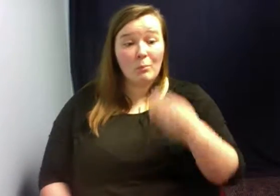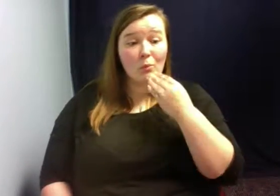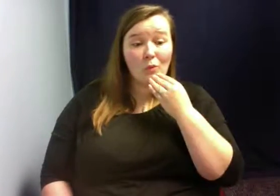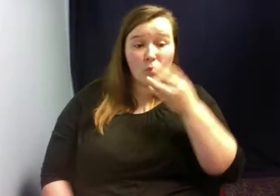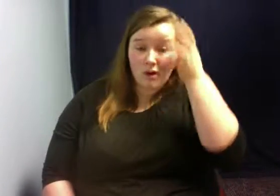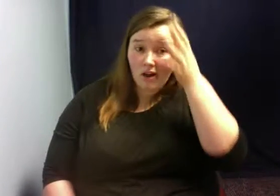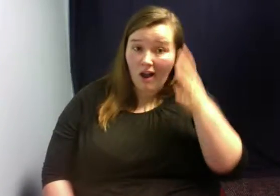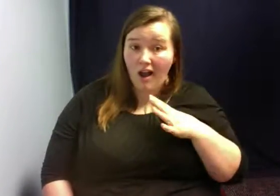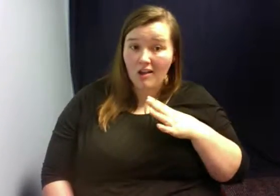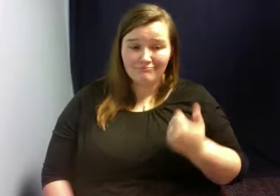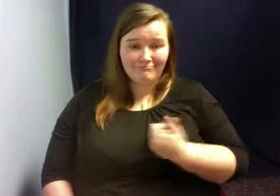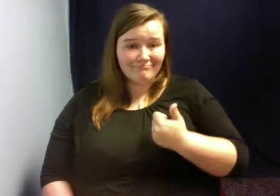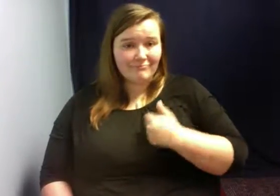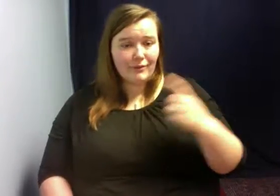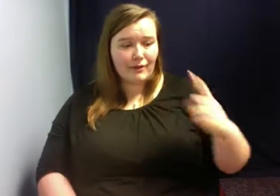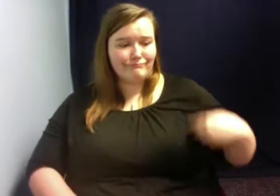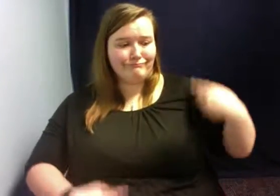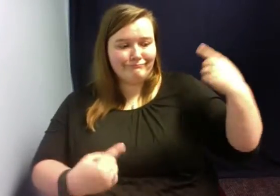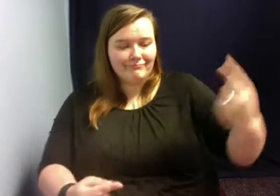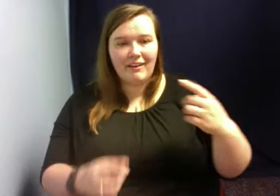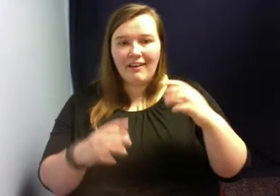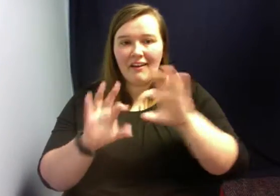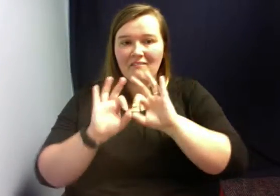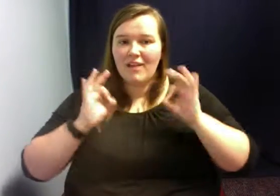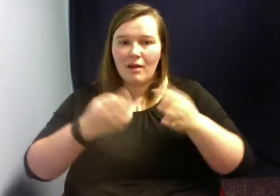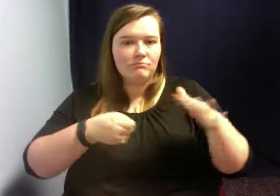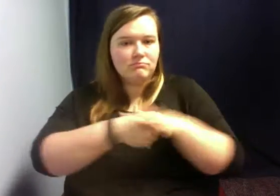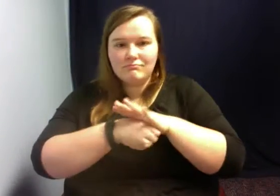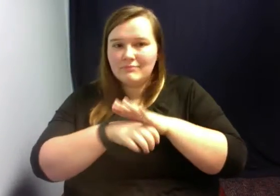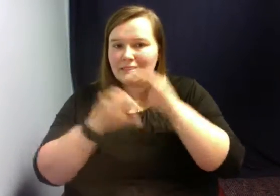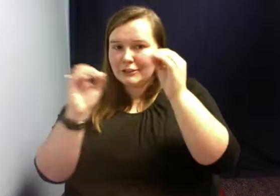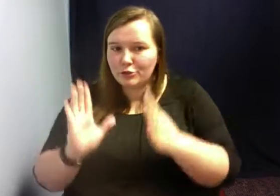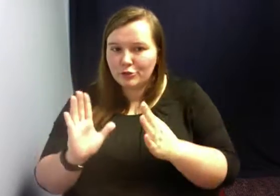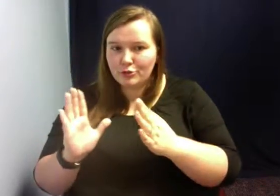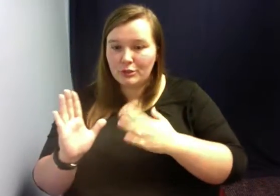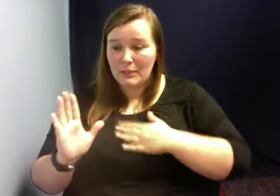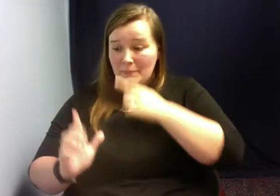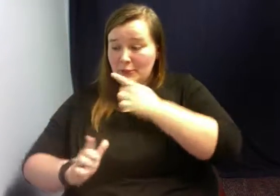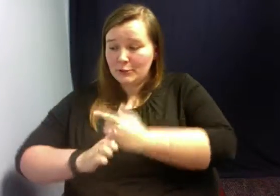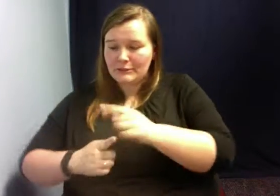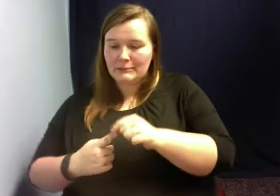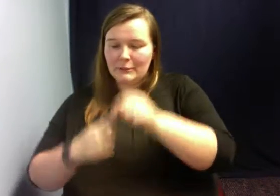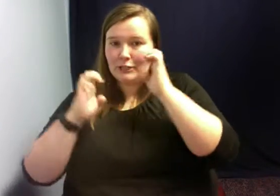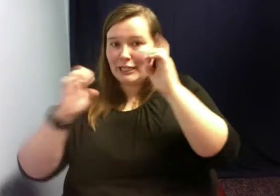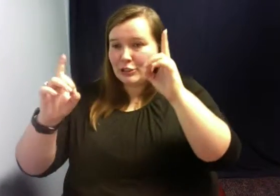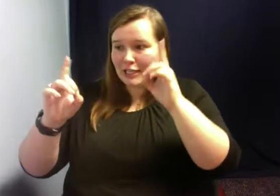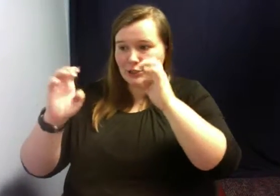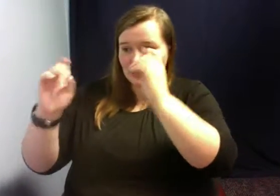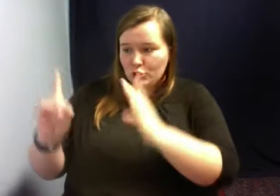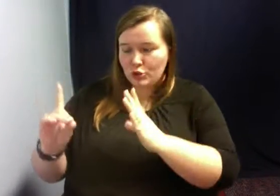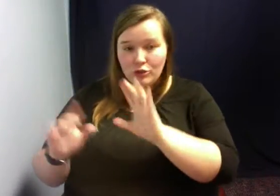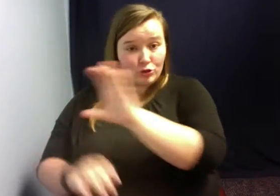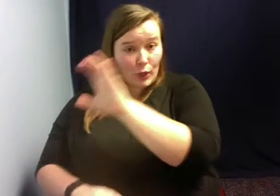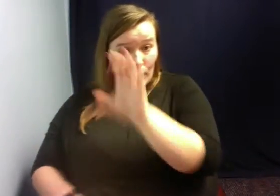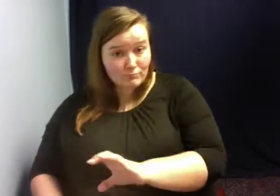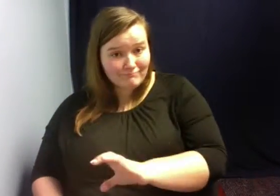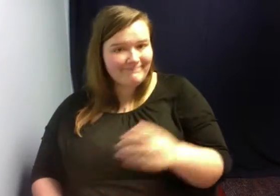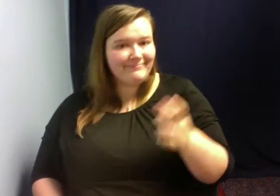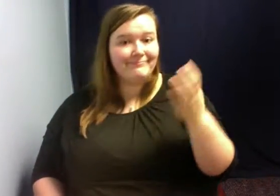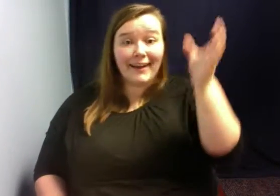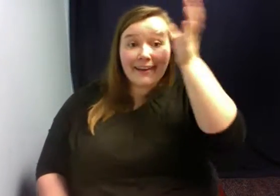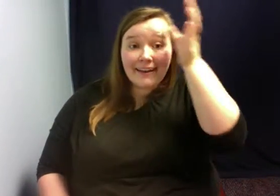But I come from a whole family of teachers. My sister is a special ed teacher in Chicago. My father just